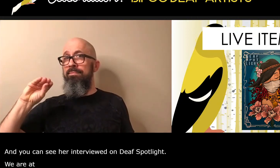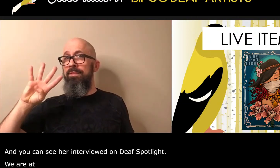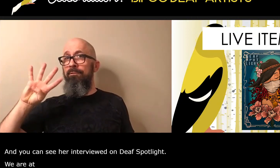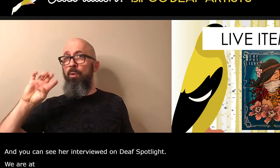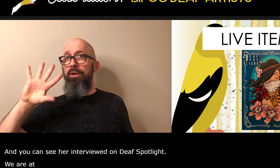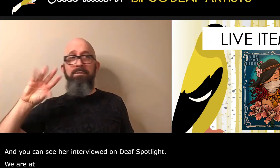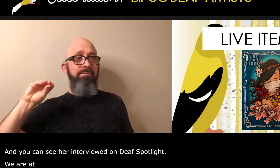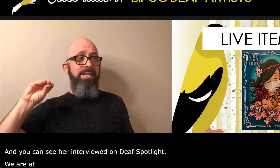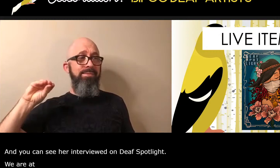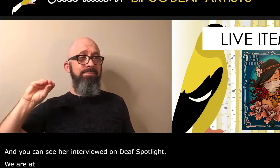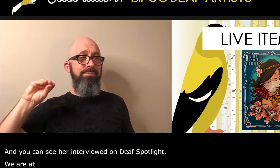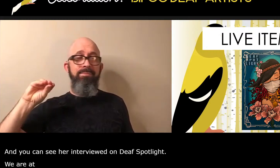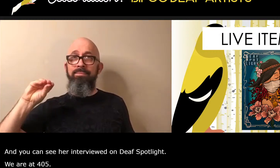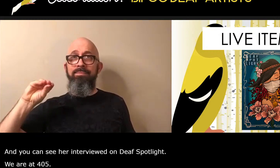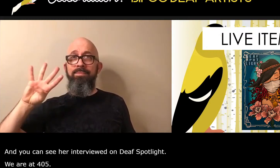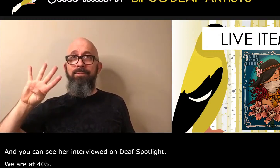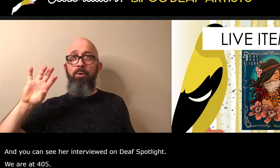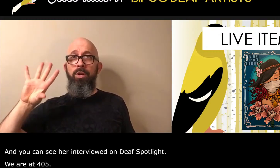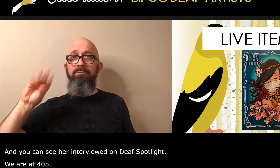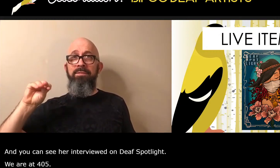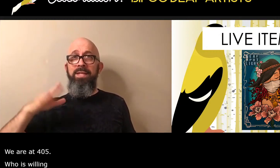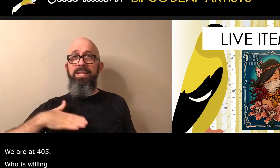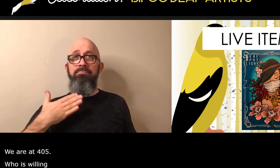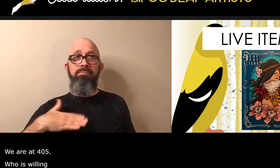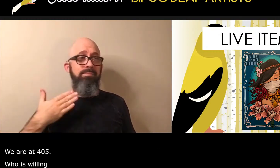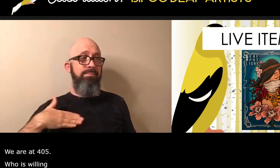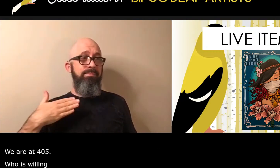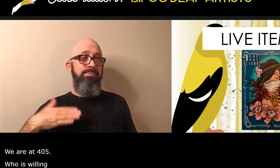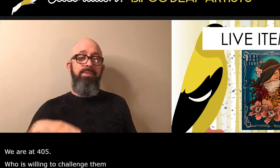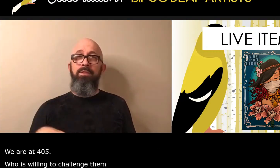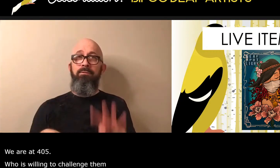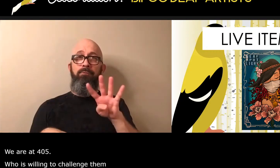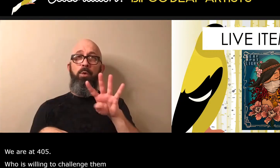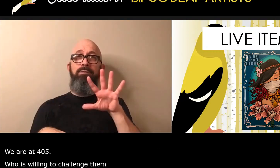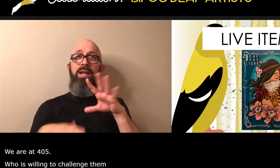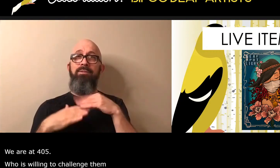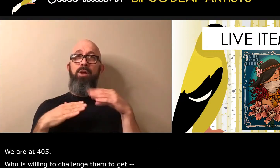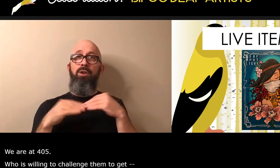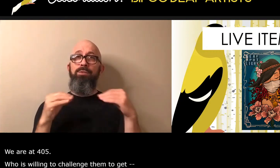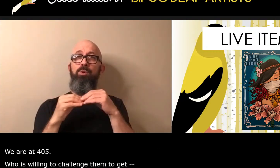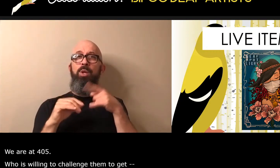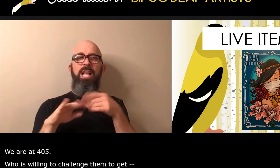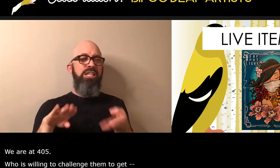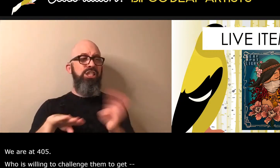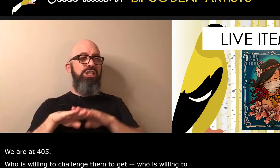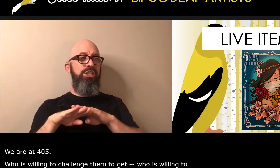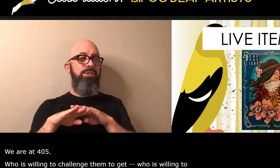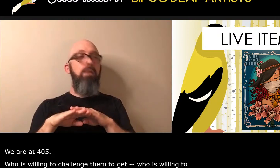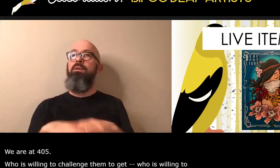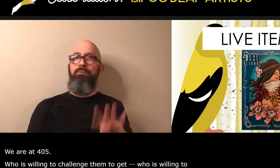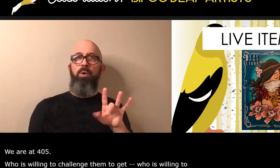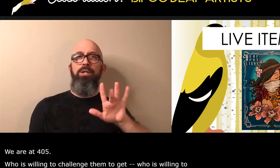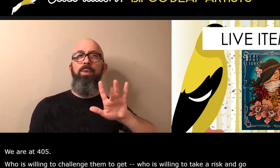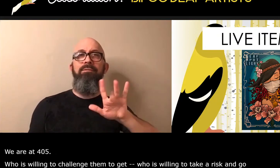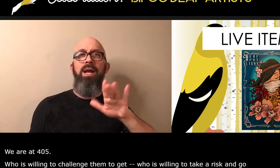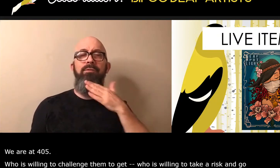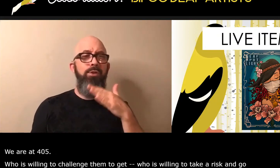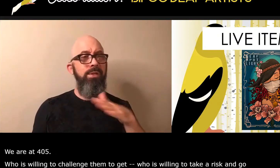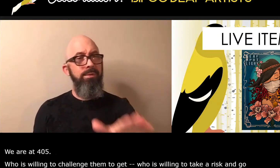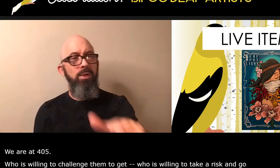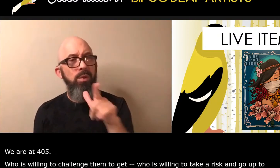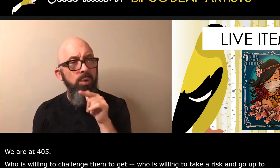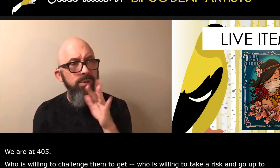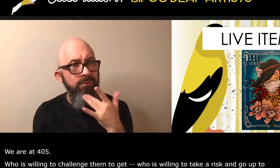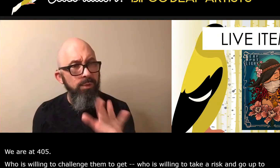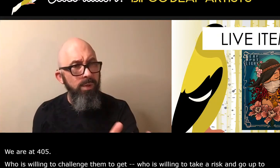405. Who's willing to challenge them to get, who's willing to take a risk and go up to 450? Just